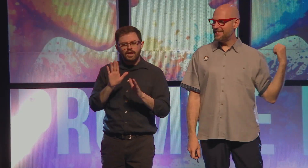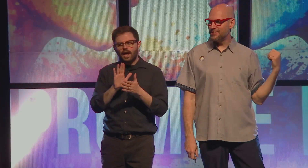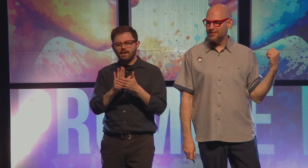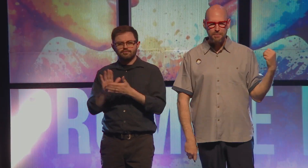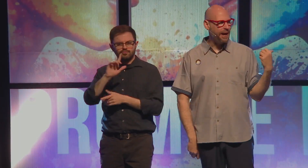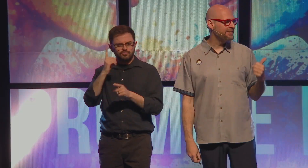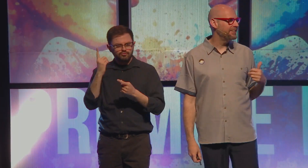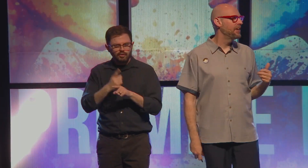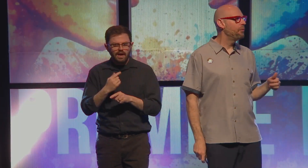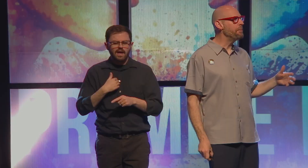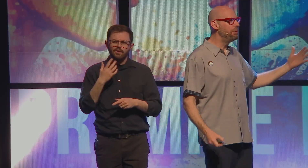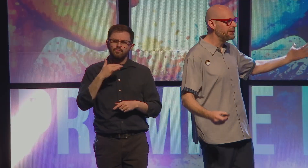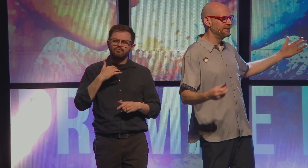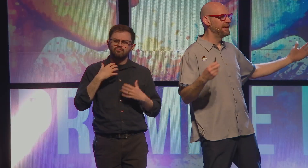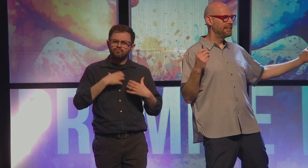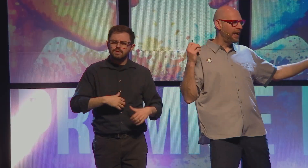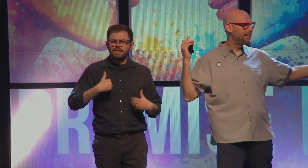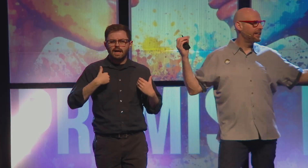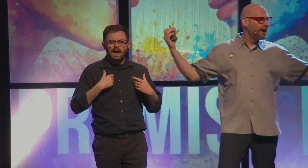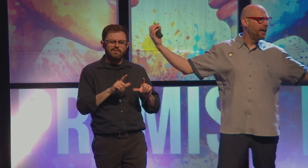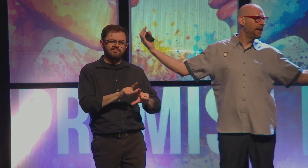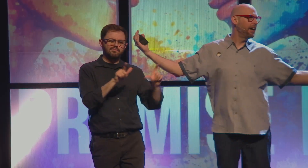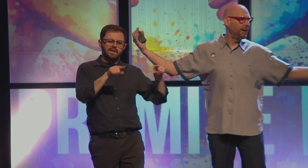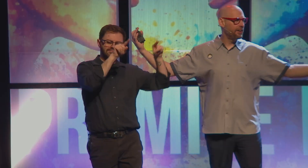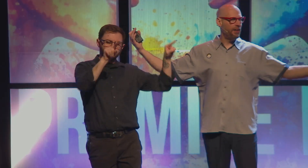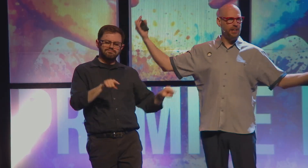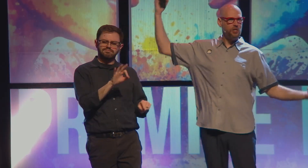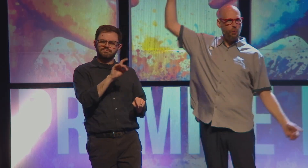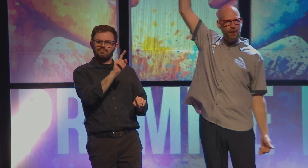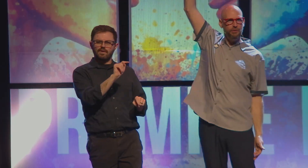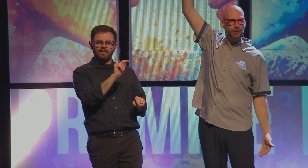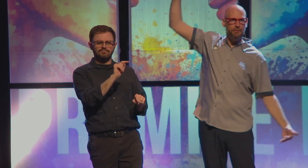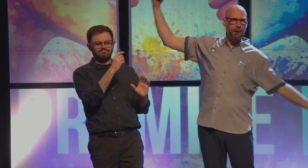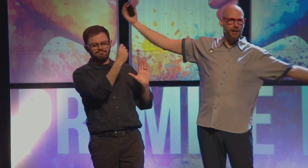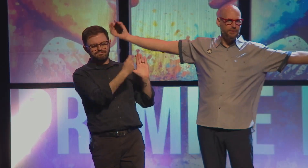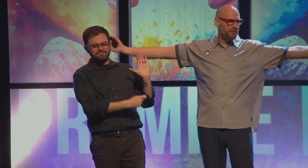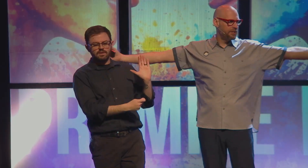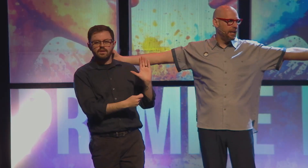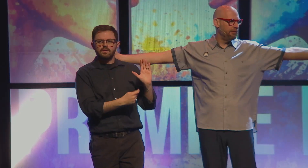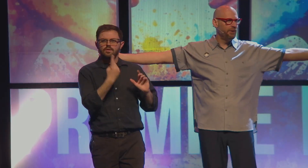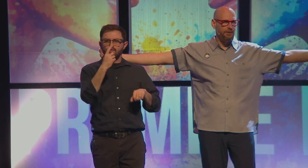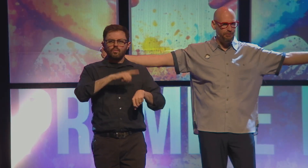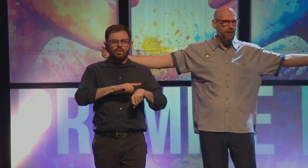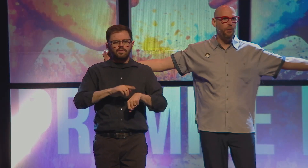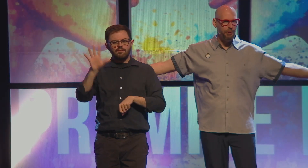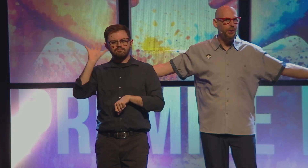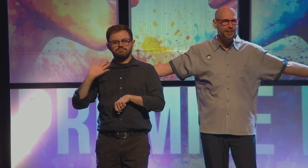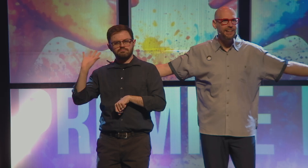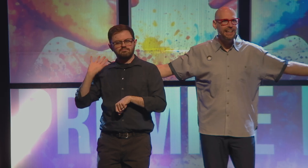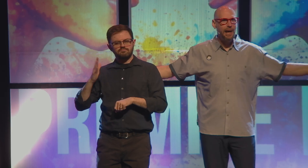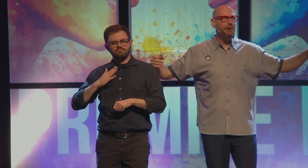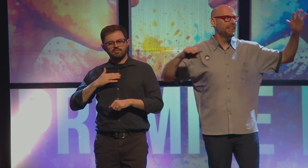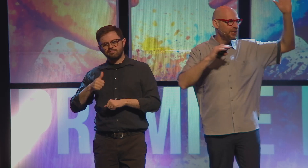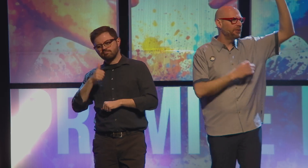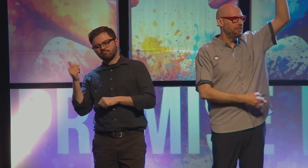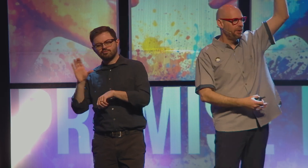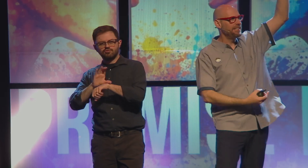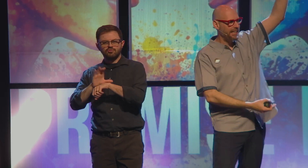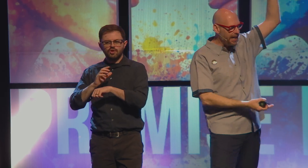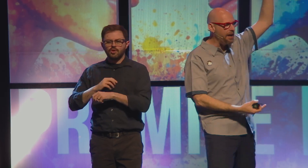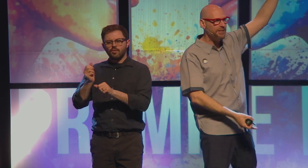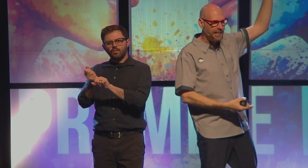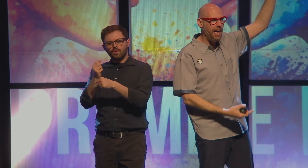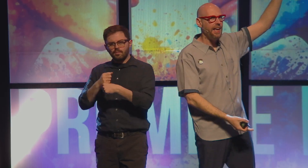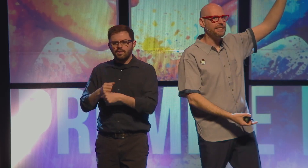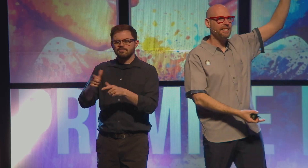at a church I pastored, we built like a 20-foot by 10-foot felt board, and we literally